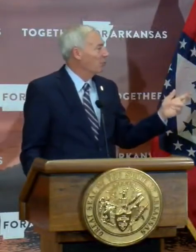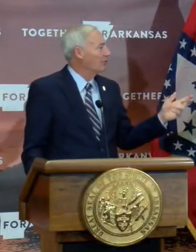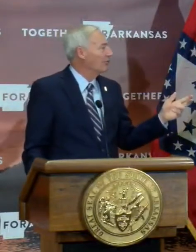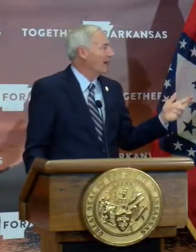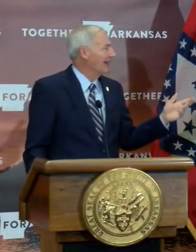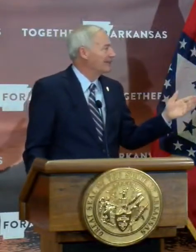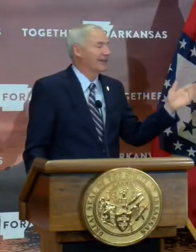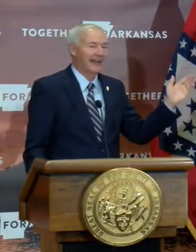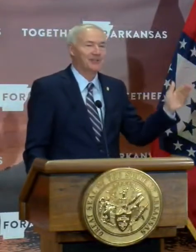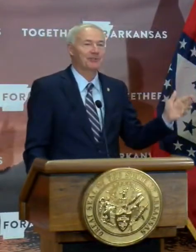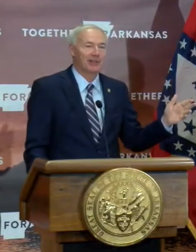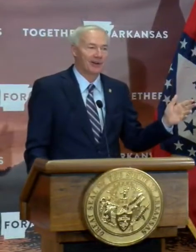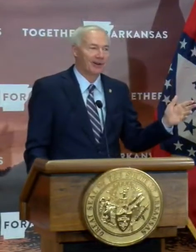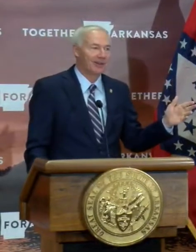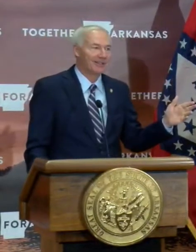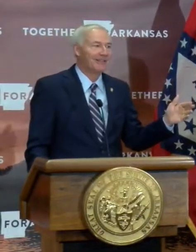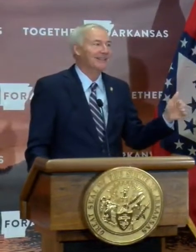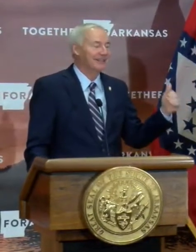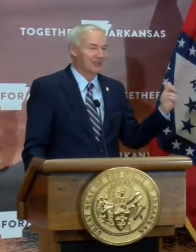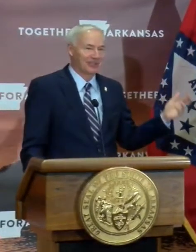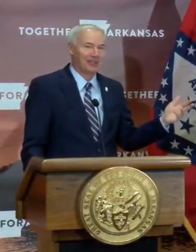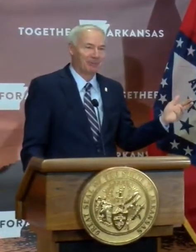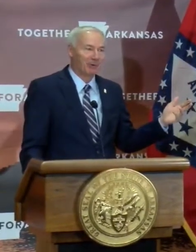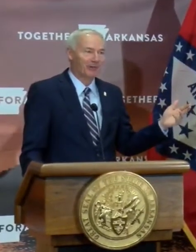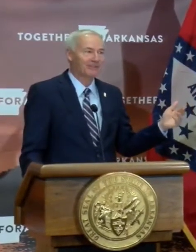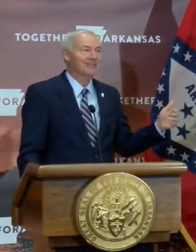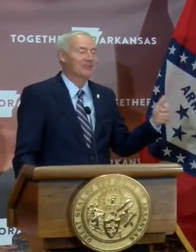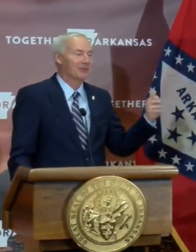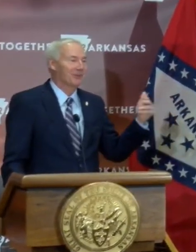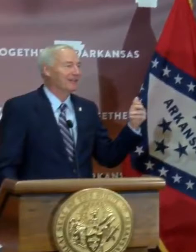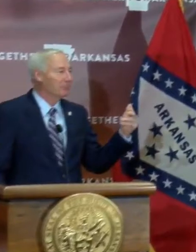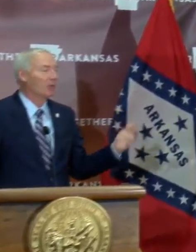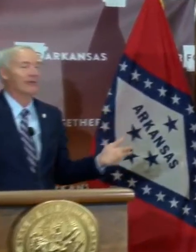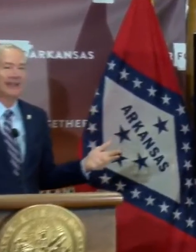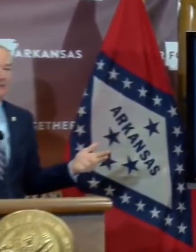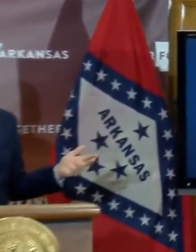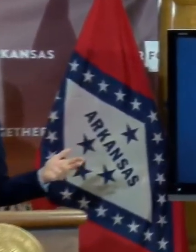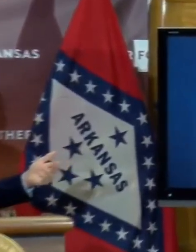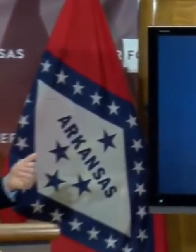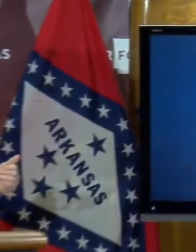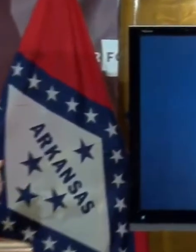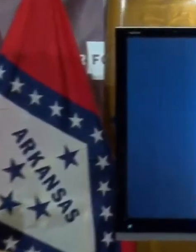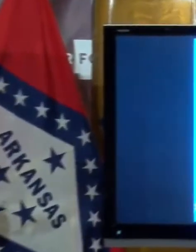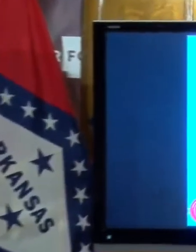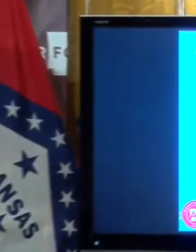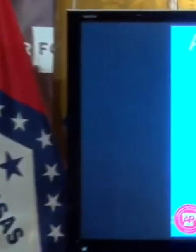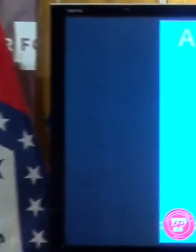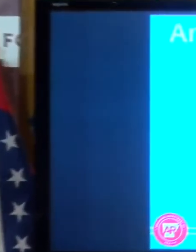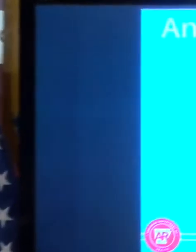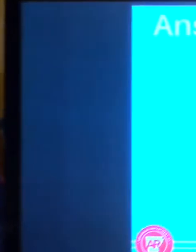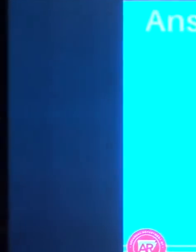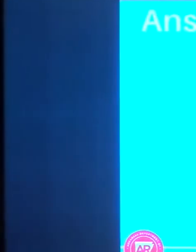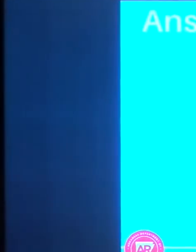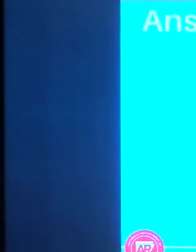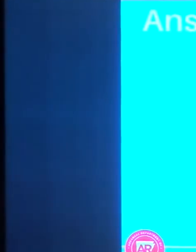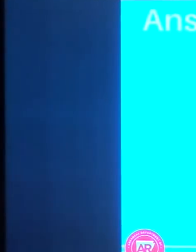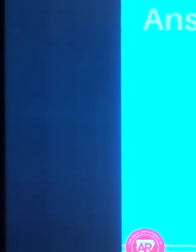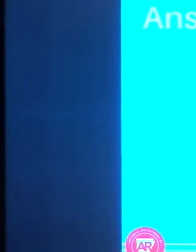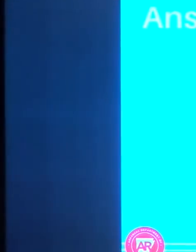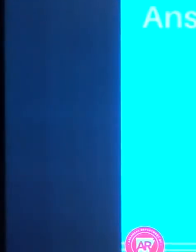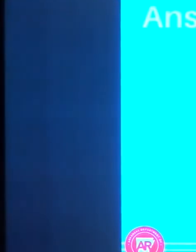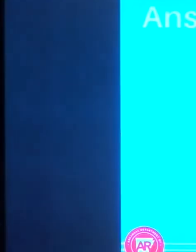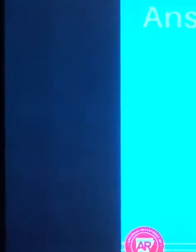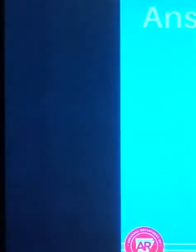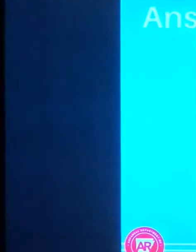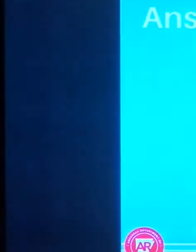to an important reminder, answer the call. It's still important, so more than ever, that we identify and that